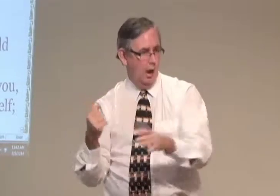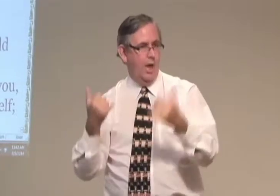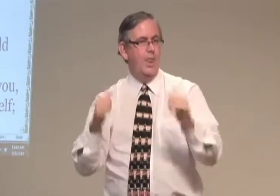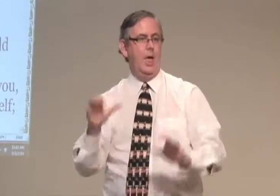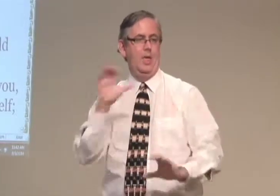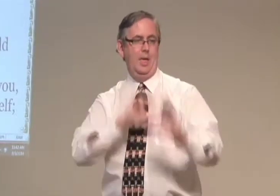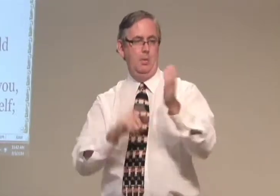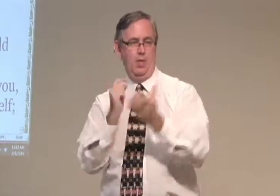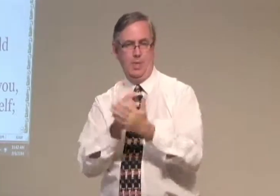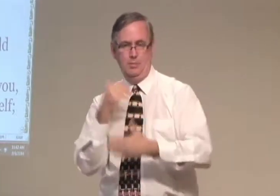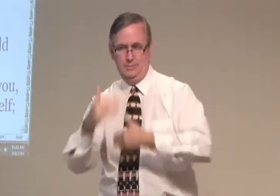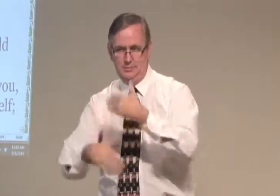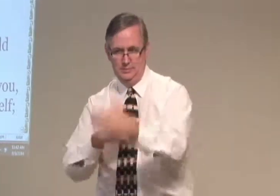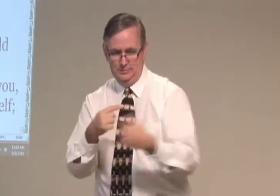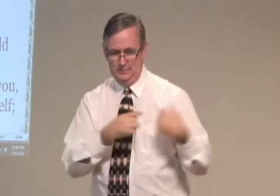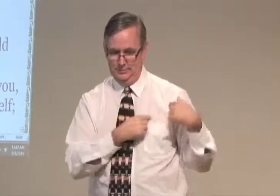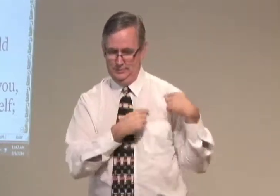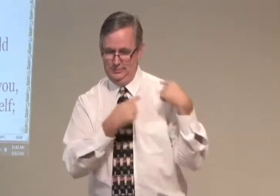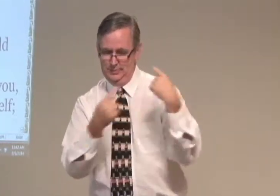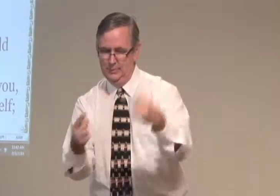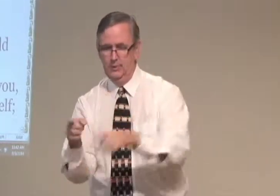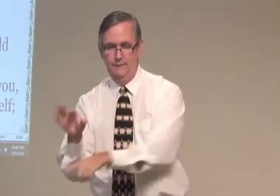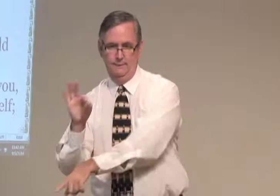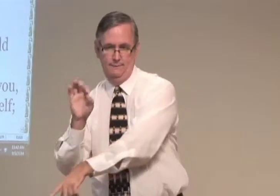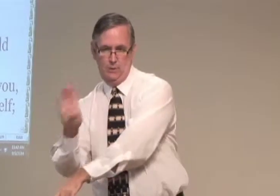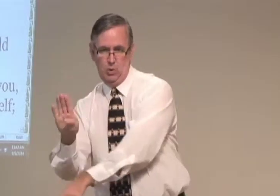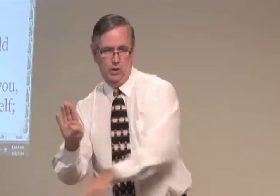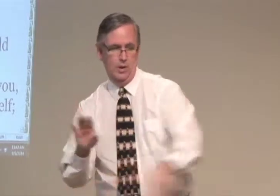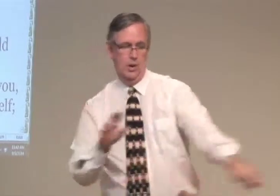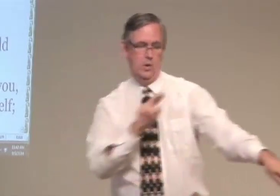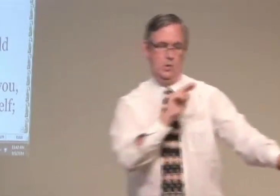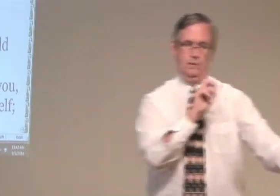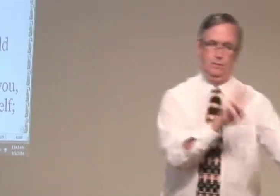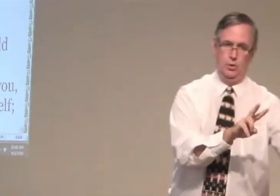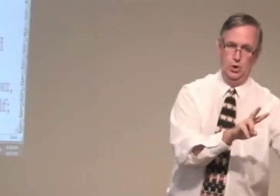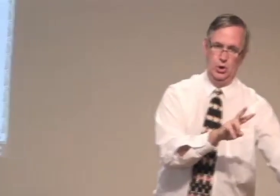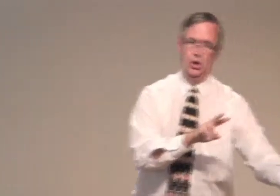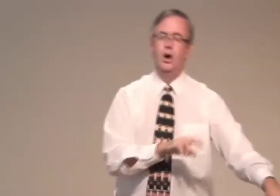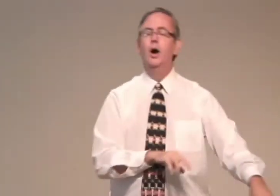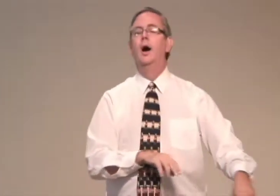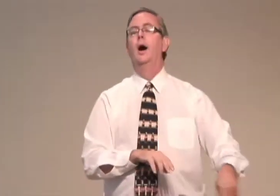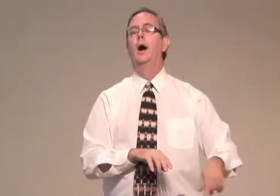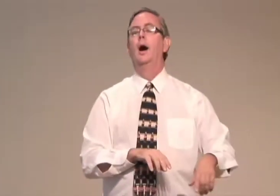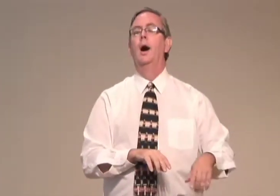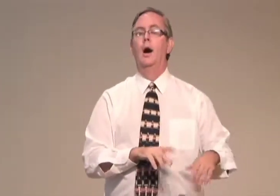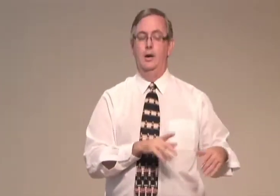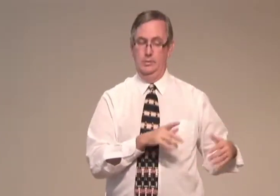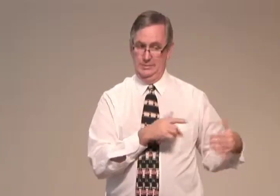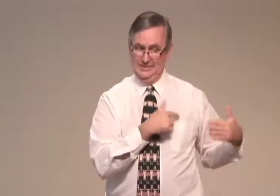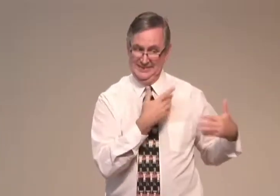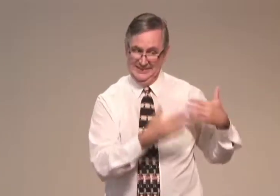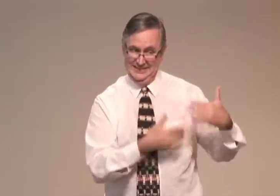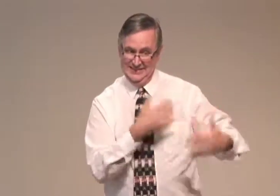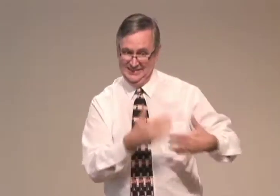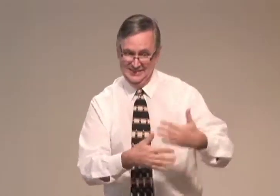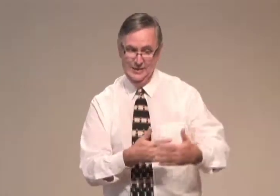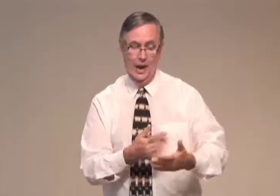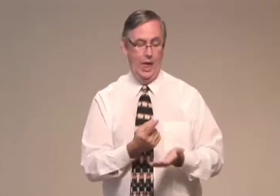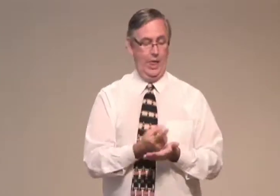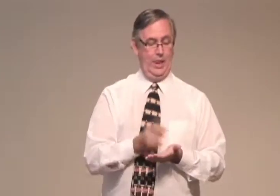were able to remove that tumor, and now they're doing chemotherapy and radiation with her. She was diagnosed in February, the other